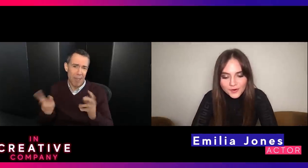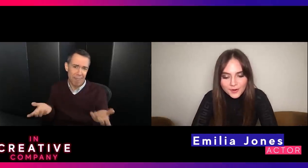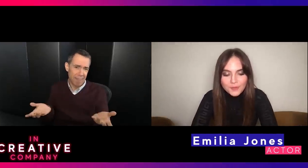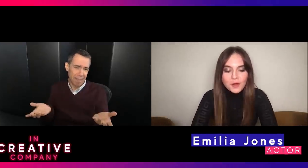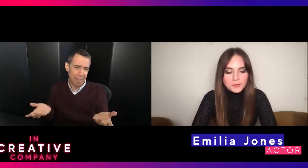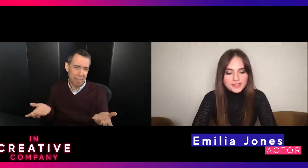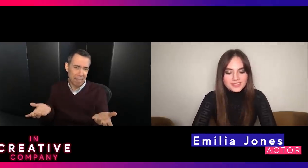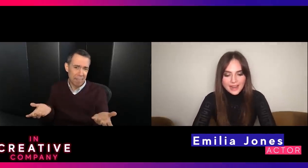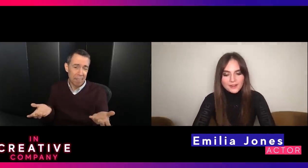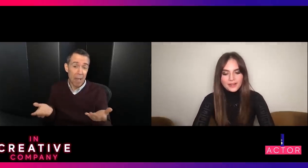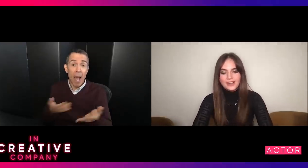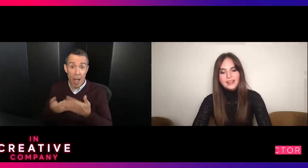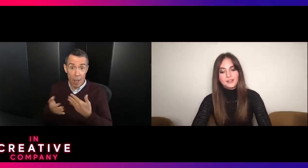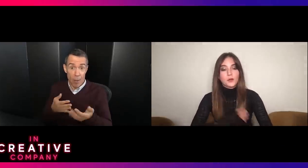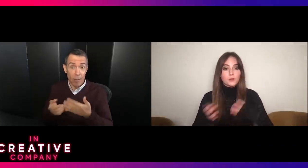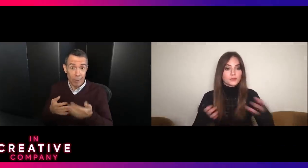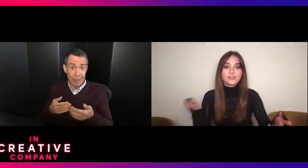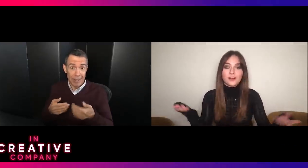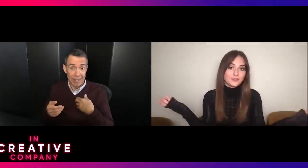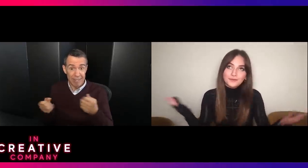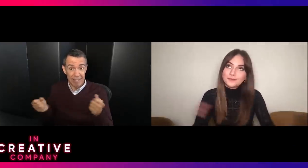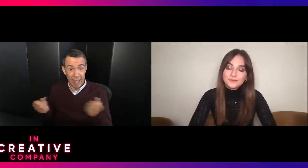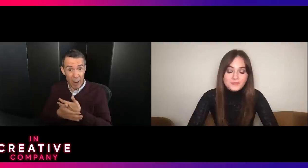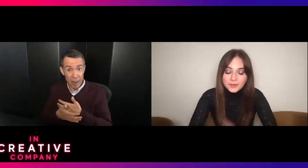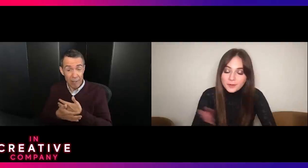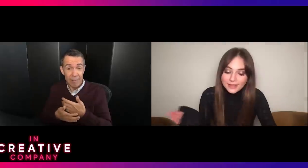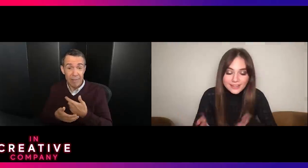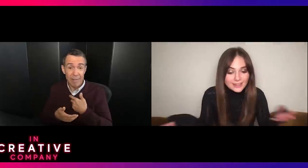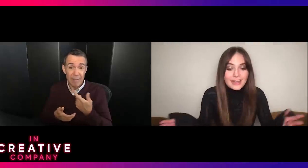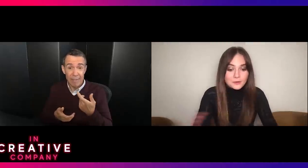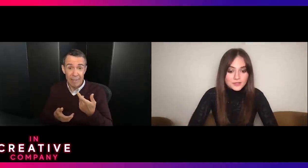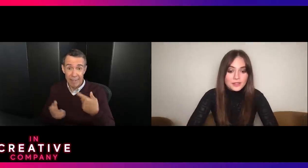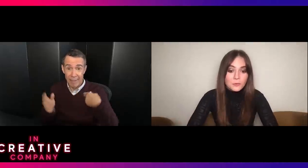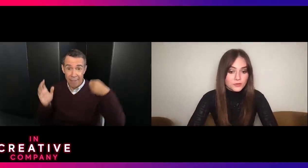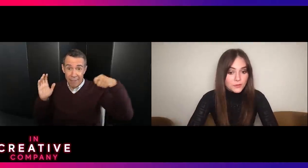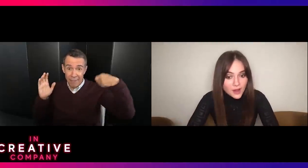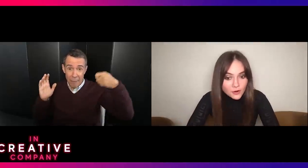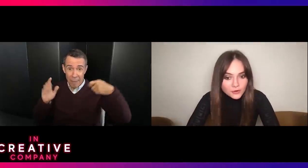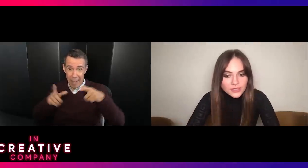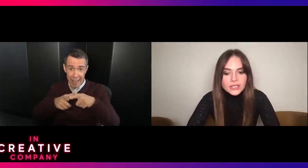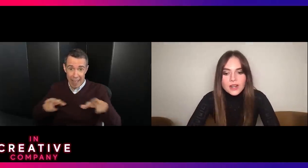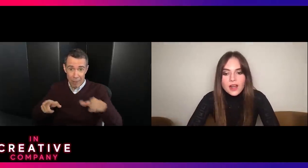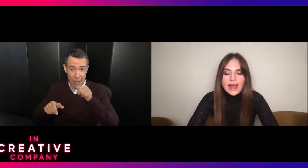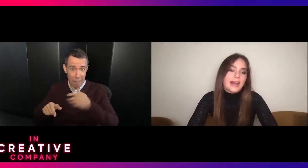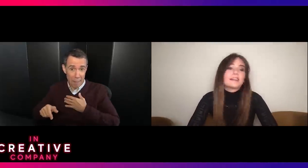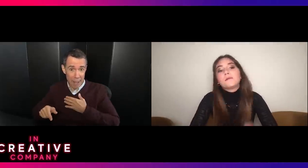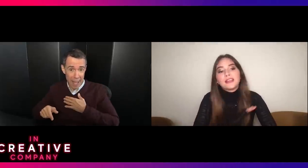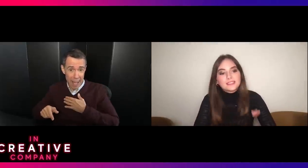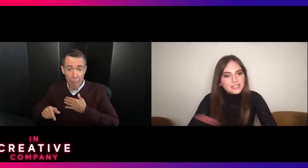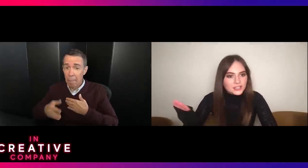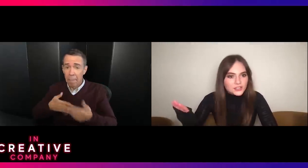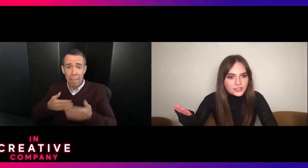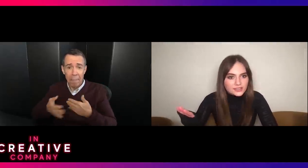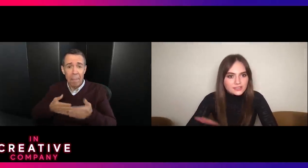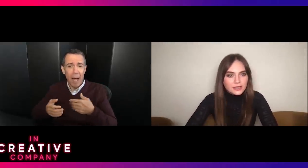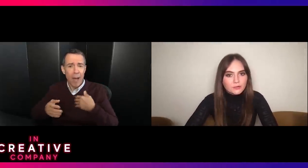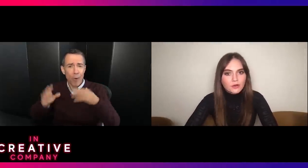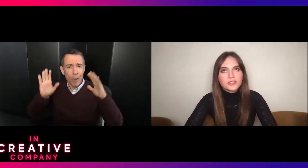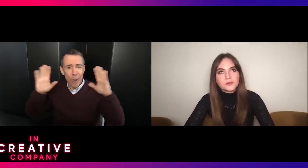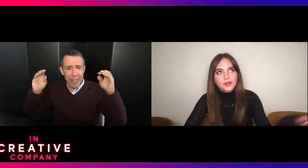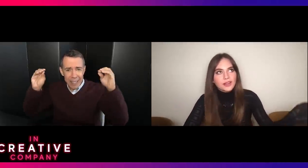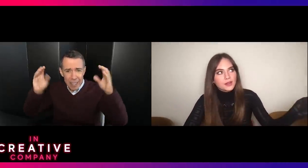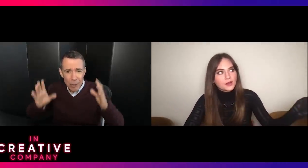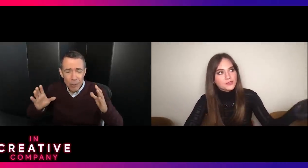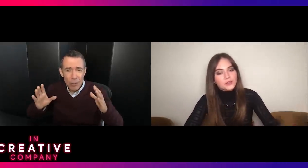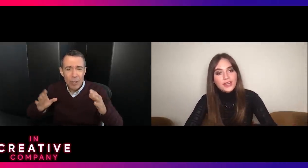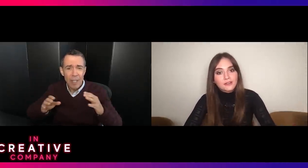So although it was scary and, you know, I was kind of filming in a language that wasn't my own, I had amazing teachers in the